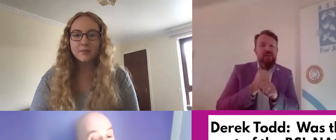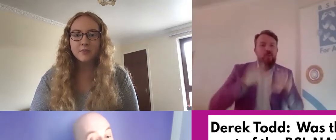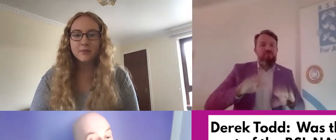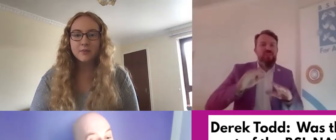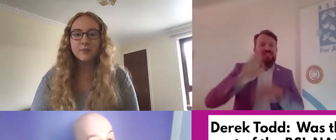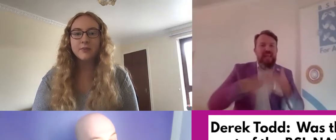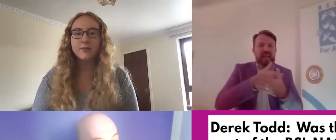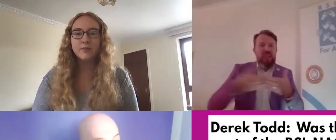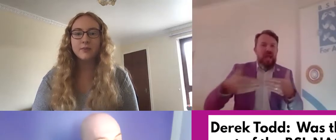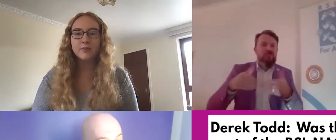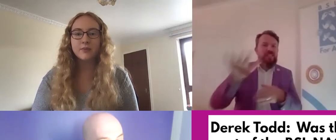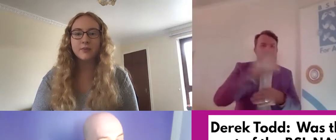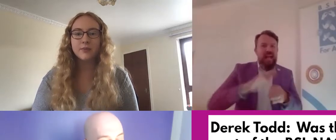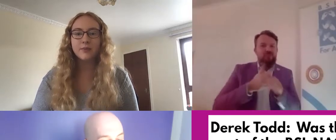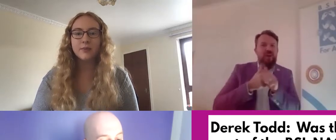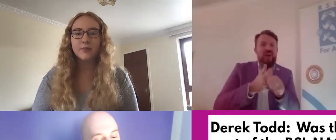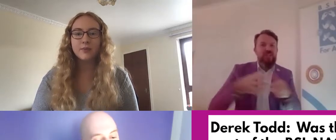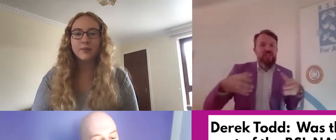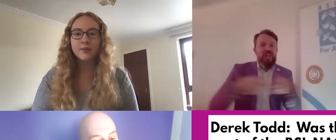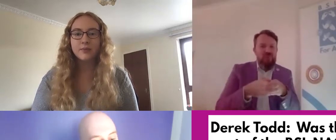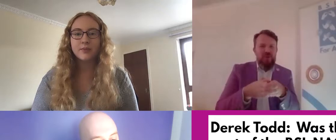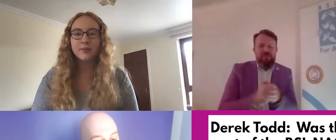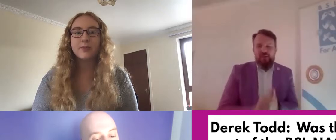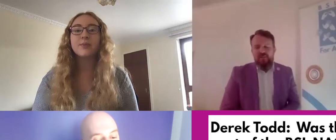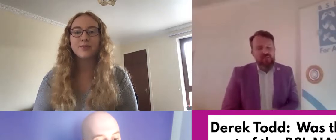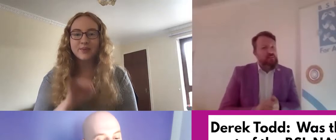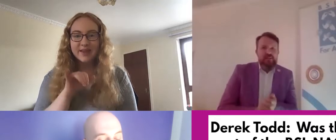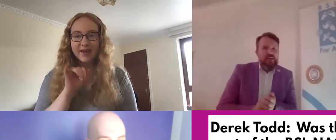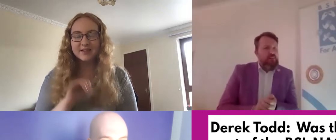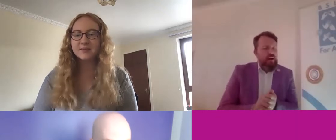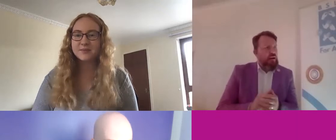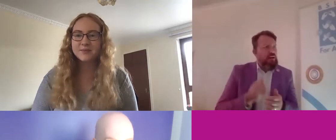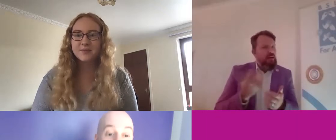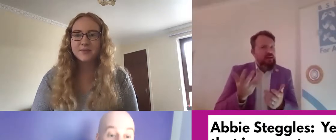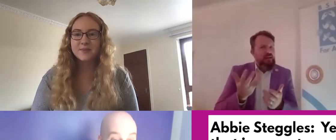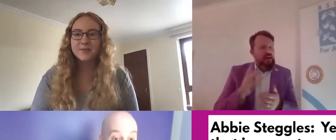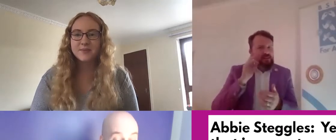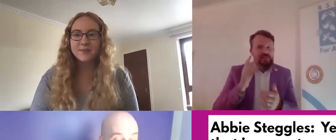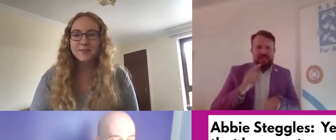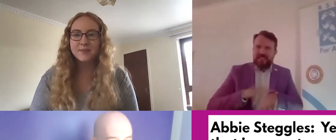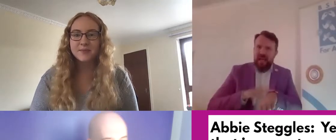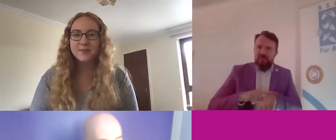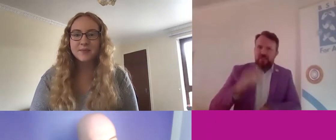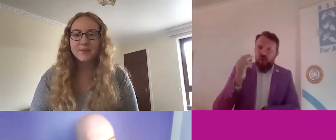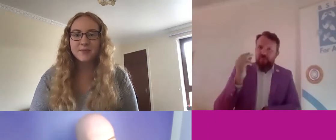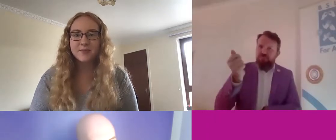Was that part of the BSL NAG, the British Sign Language National Advisory Group? Yeah, that's correct.